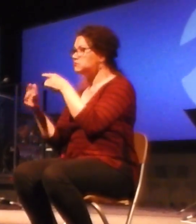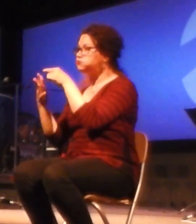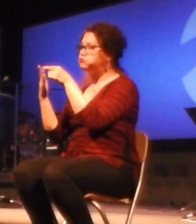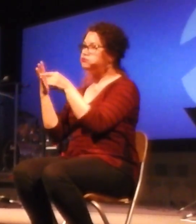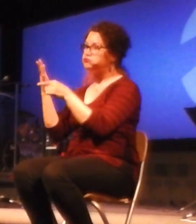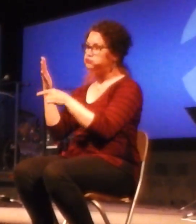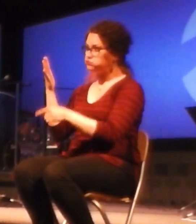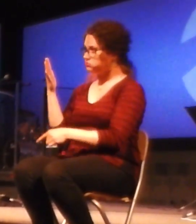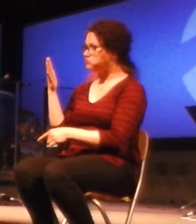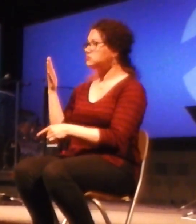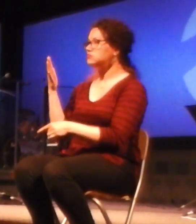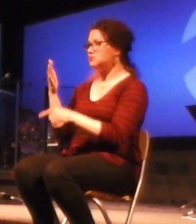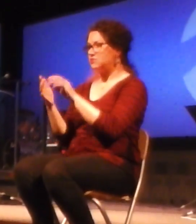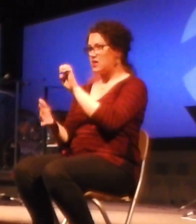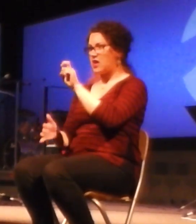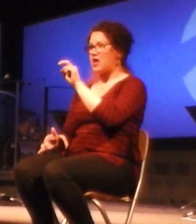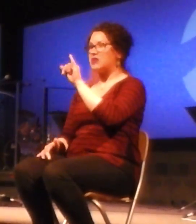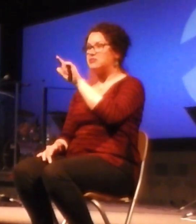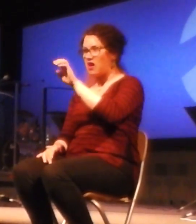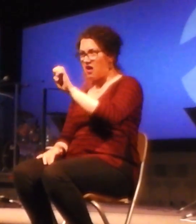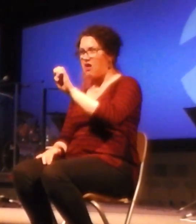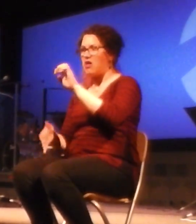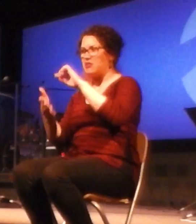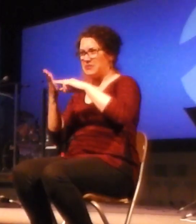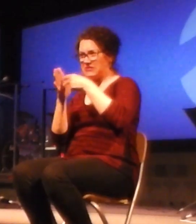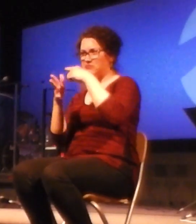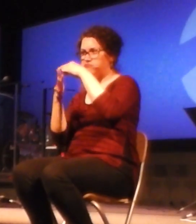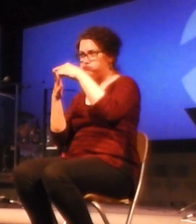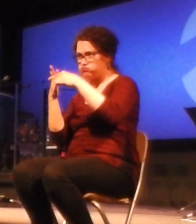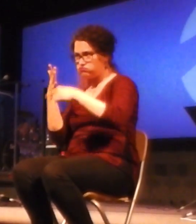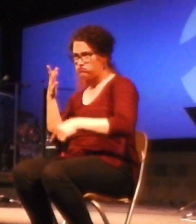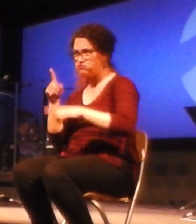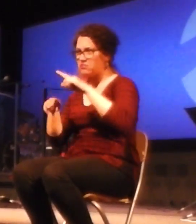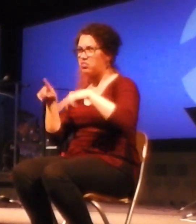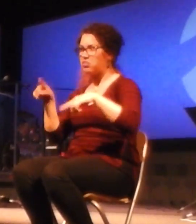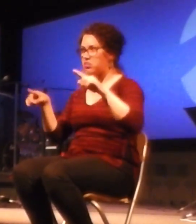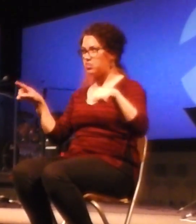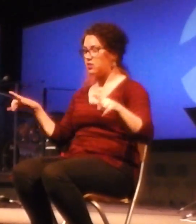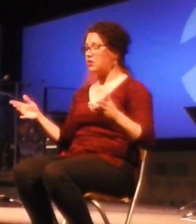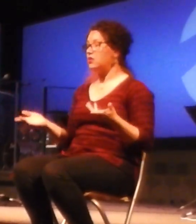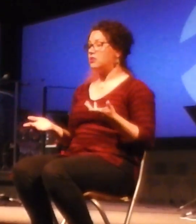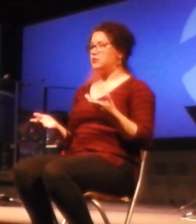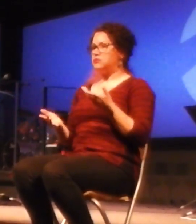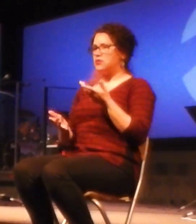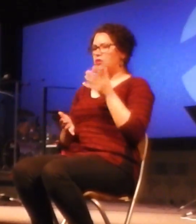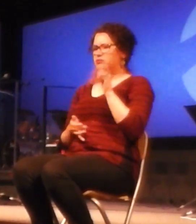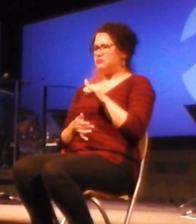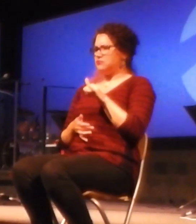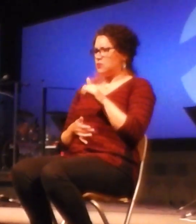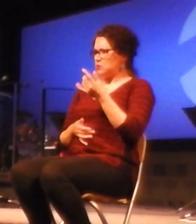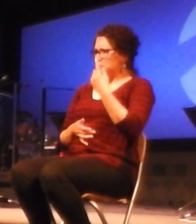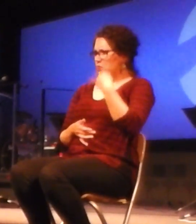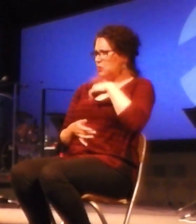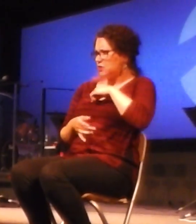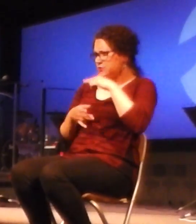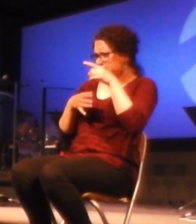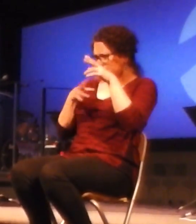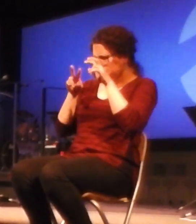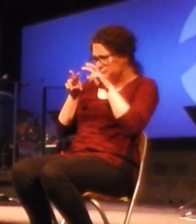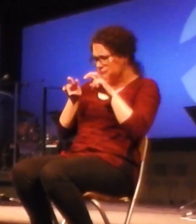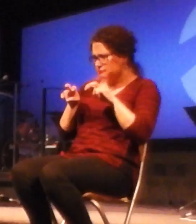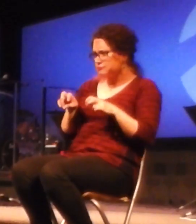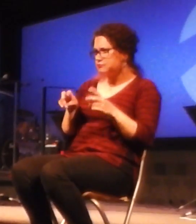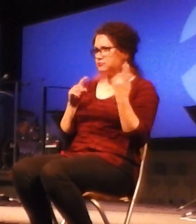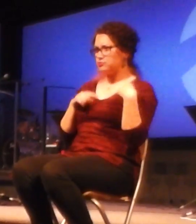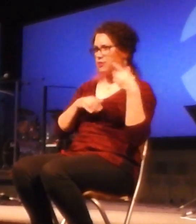of different things. And so that's kind of what we're wrestling through as we look through this Hope in Exile series.